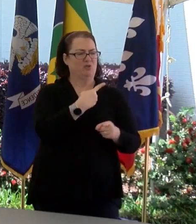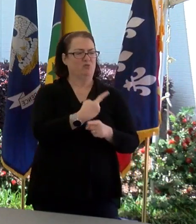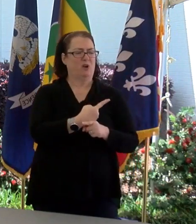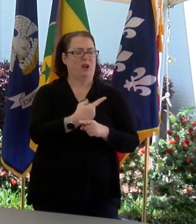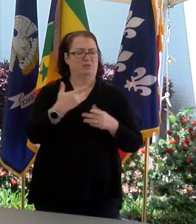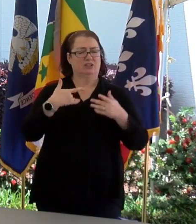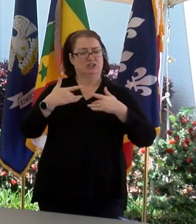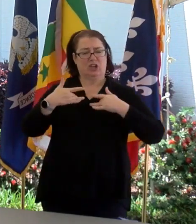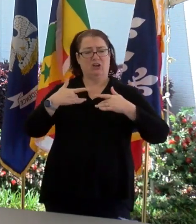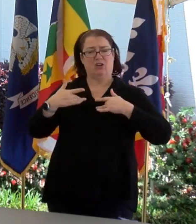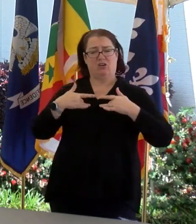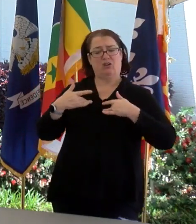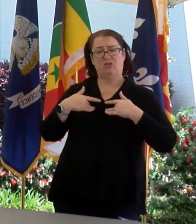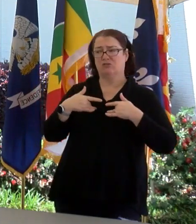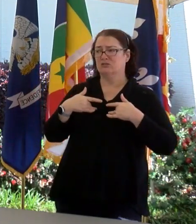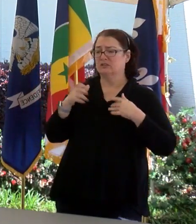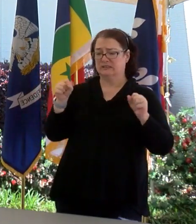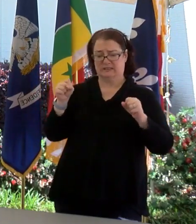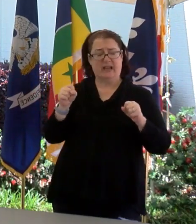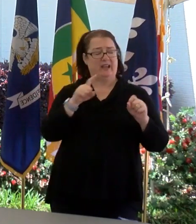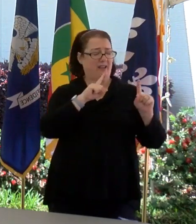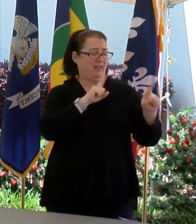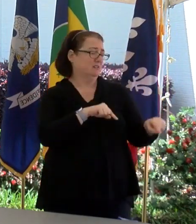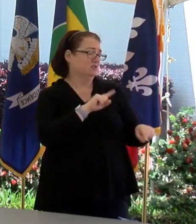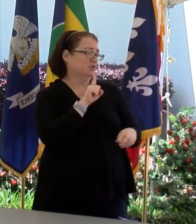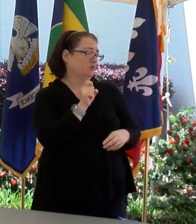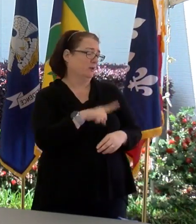take seriously. And we will. And so to answer your question, yes.